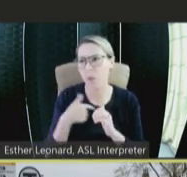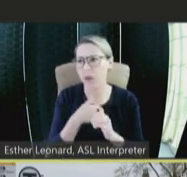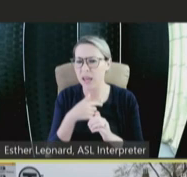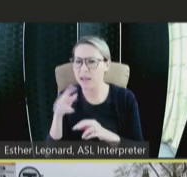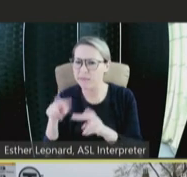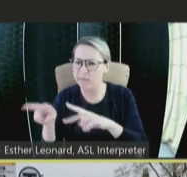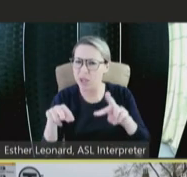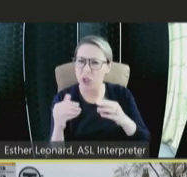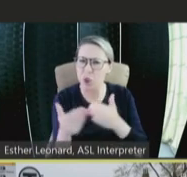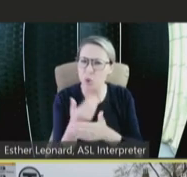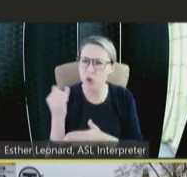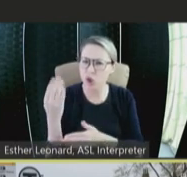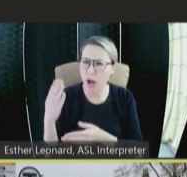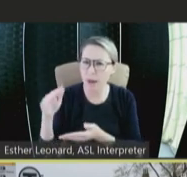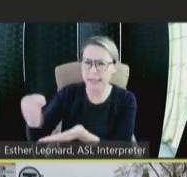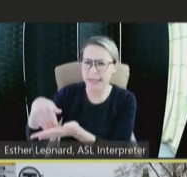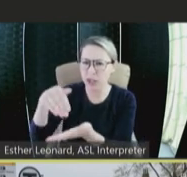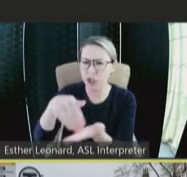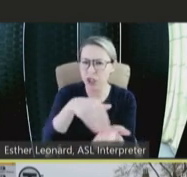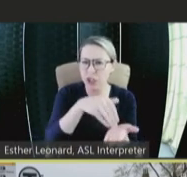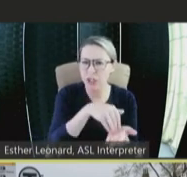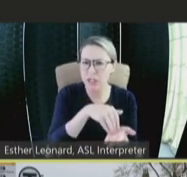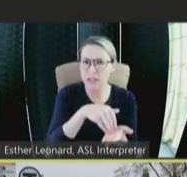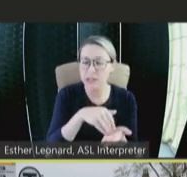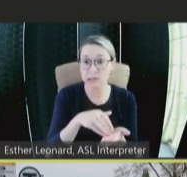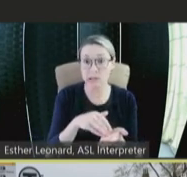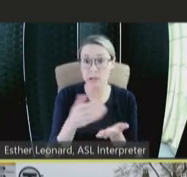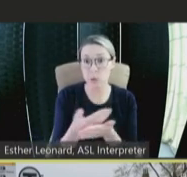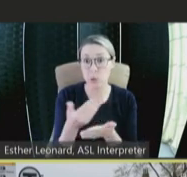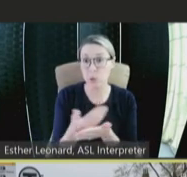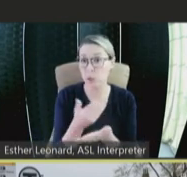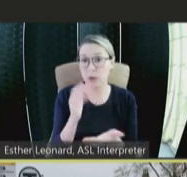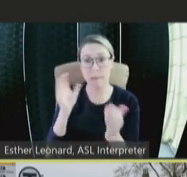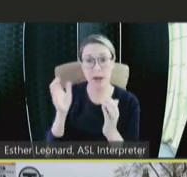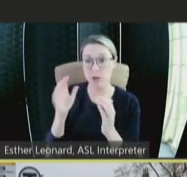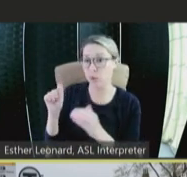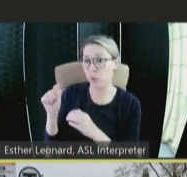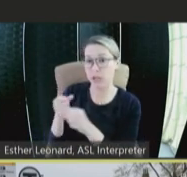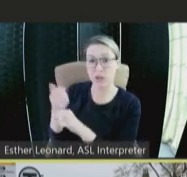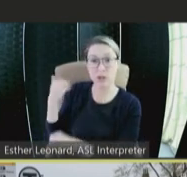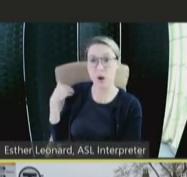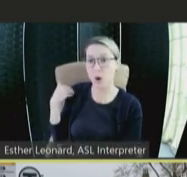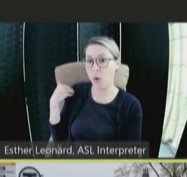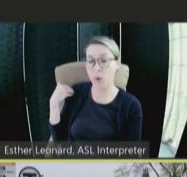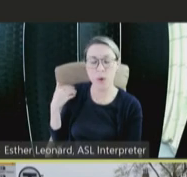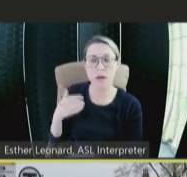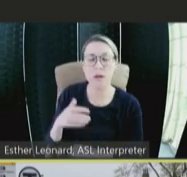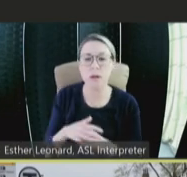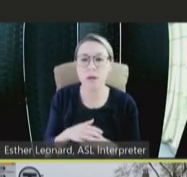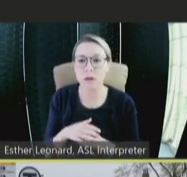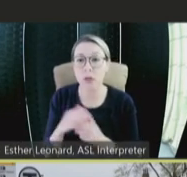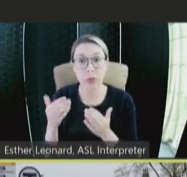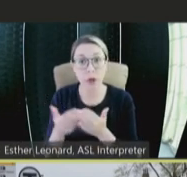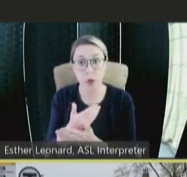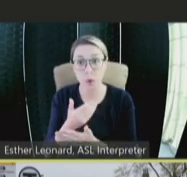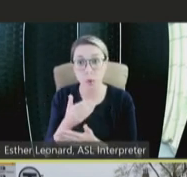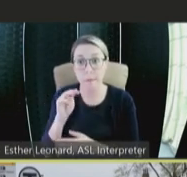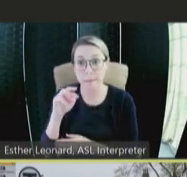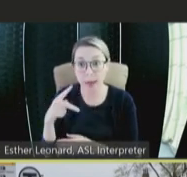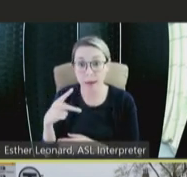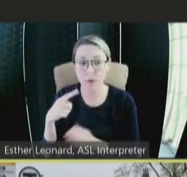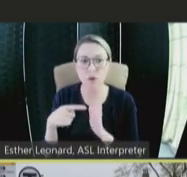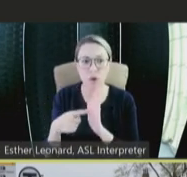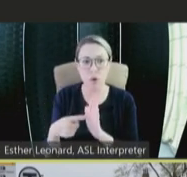that didn't necessarily exist in the way they do now, decades ago. With the new proposed map, 200,000